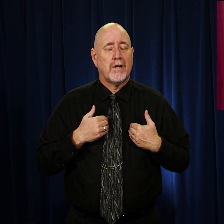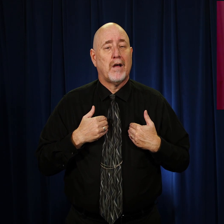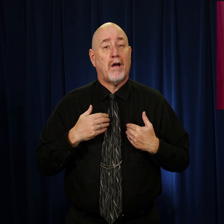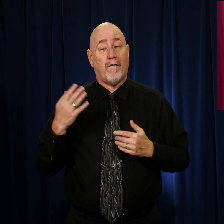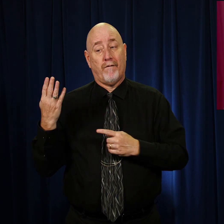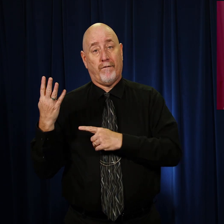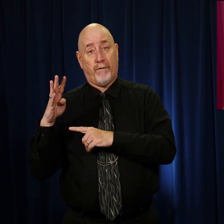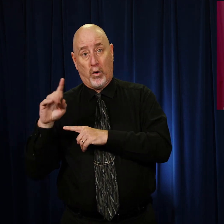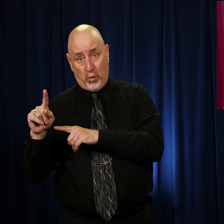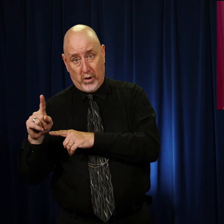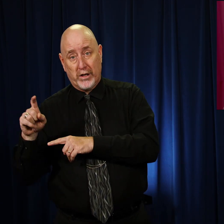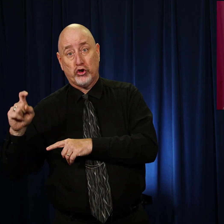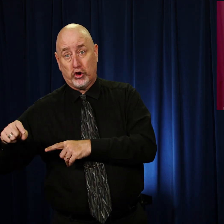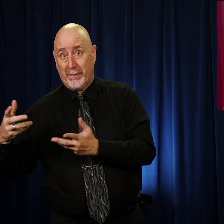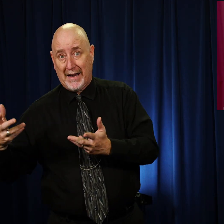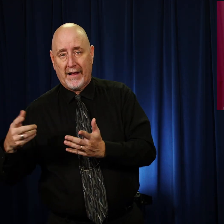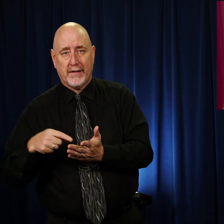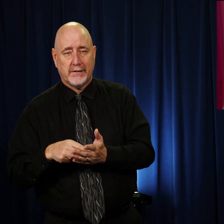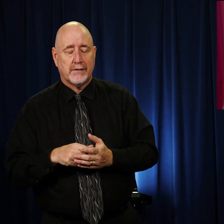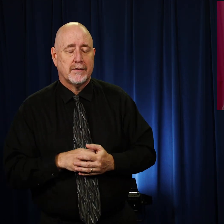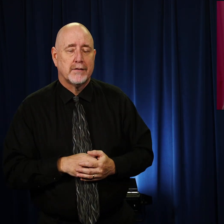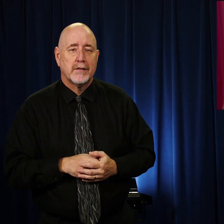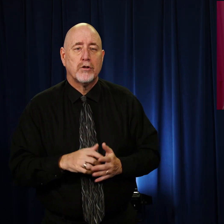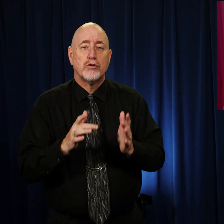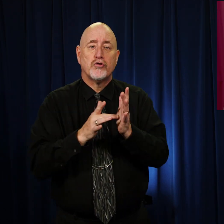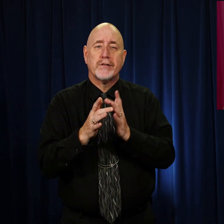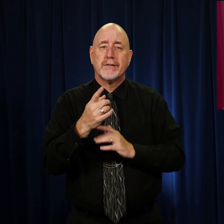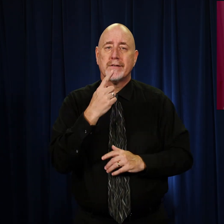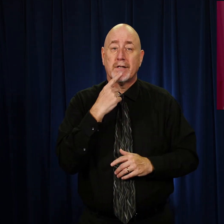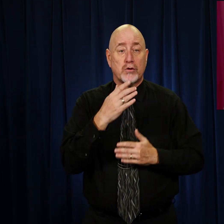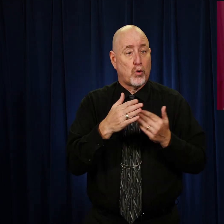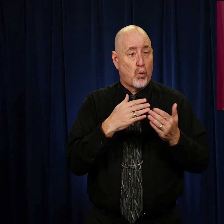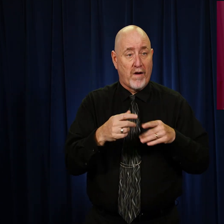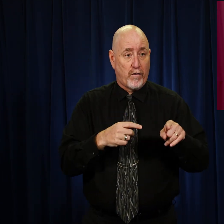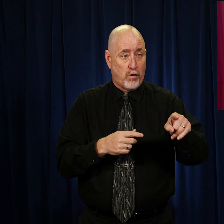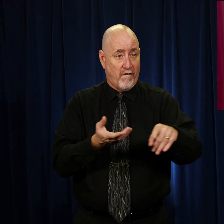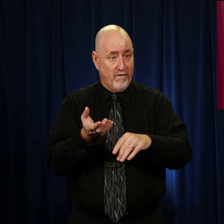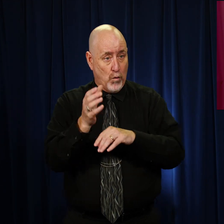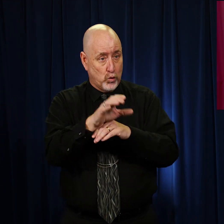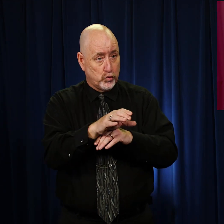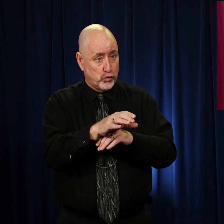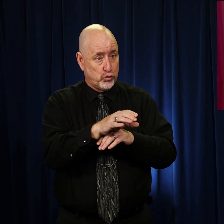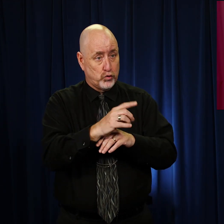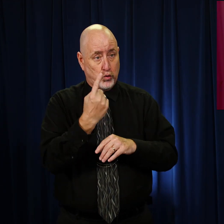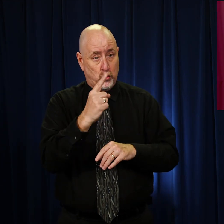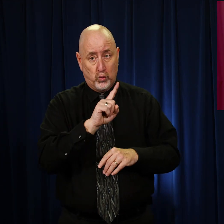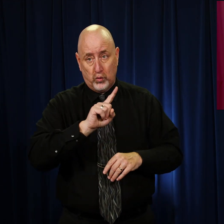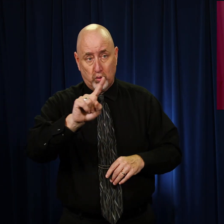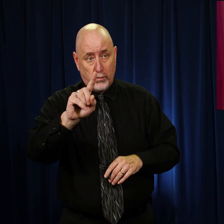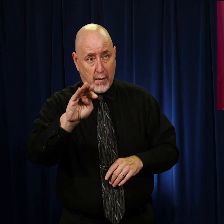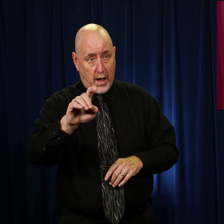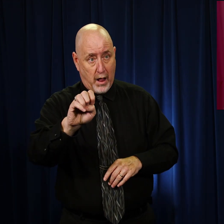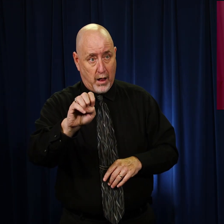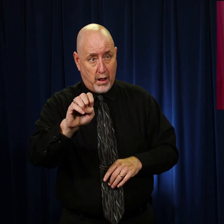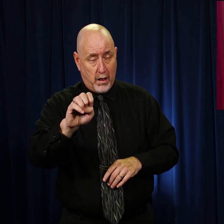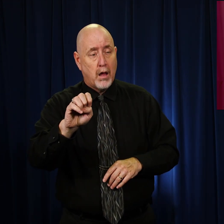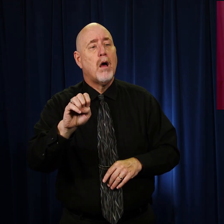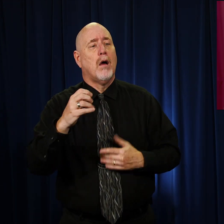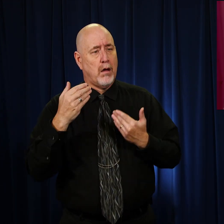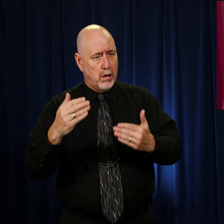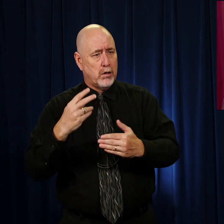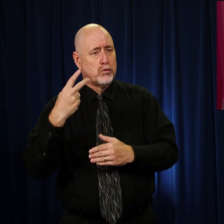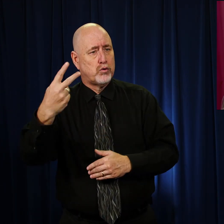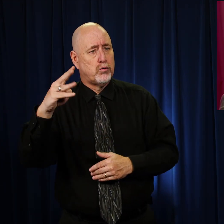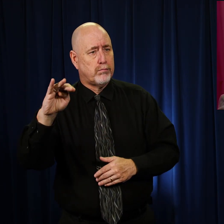verse 41, it should be like this. Jesus says, and whoever shall force you to go 1 mile, go with him